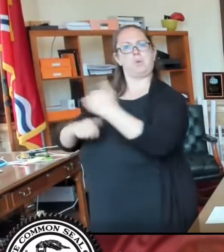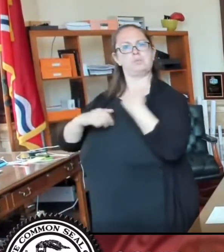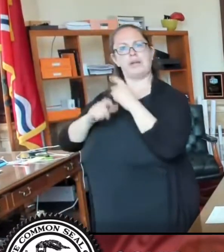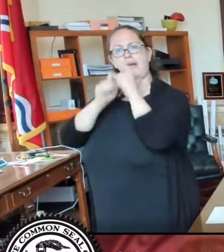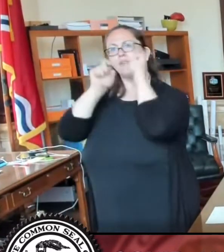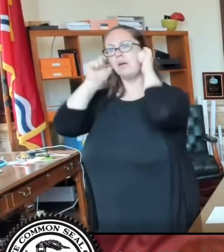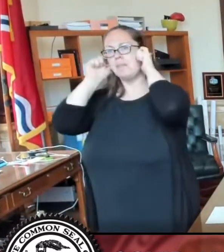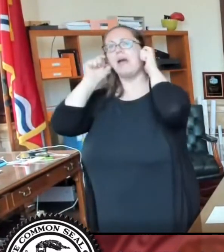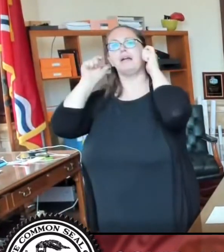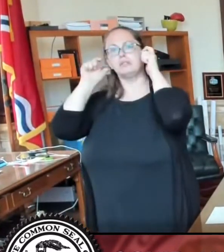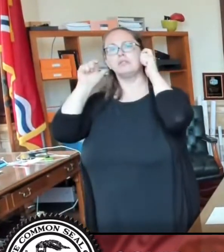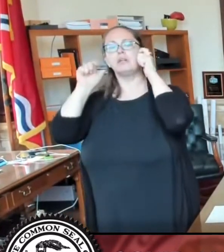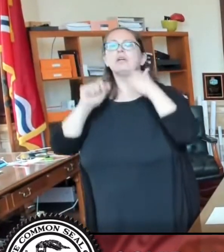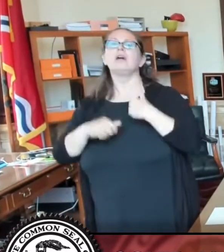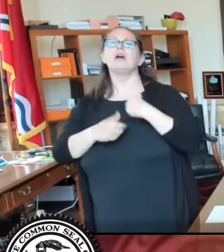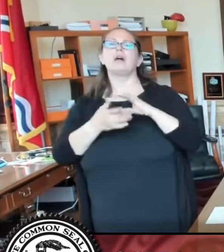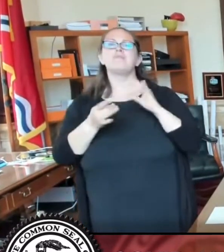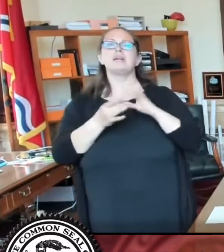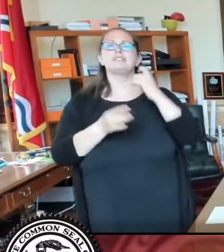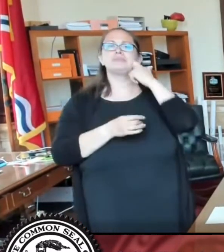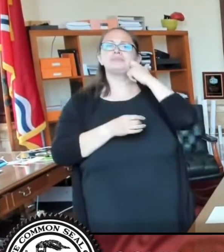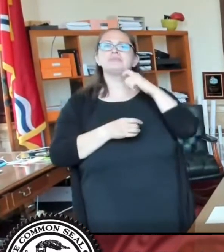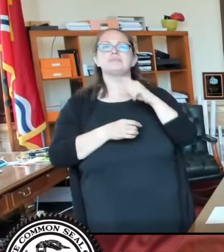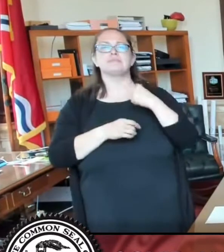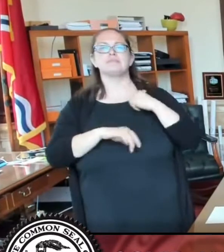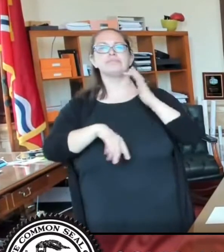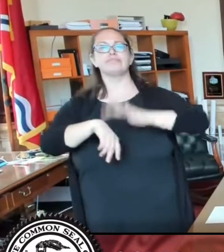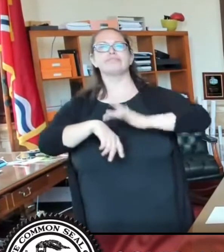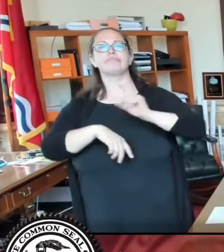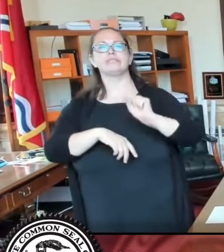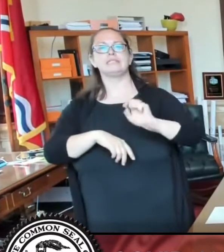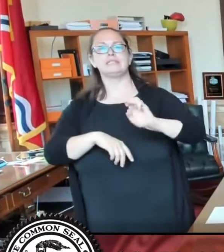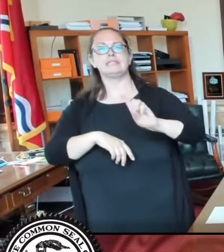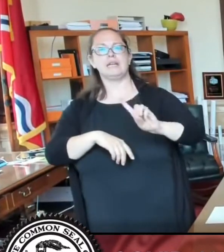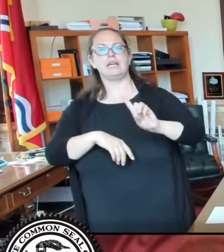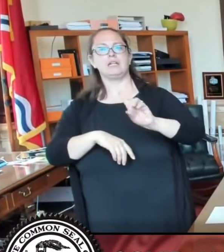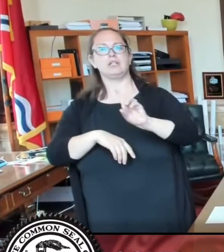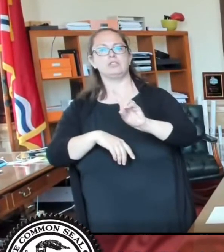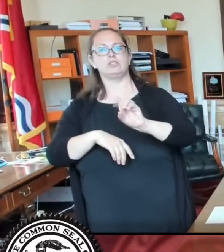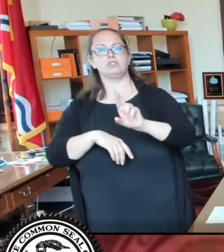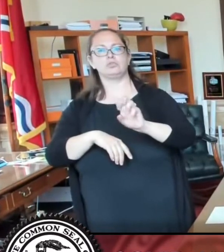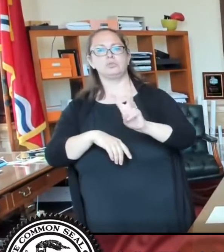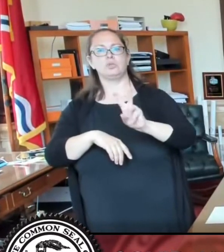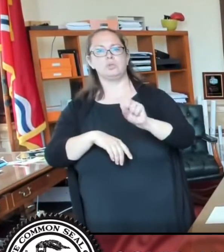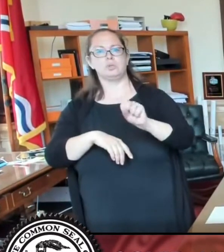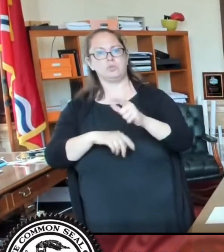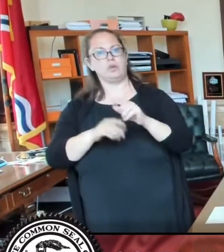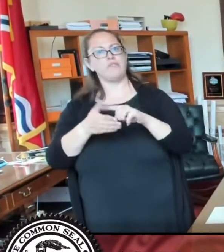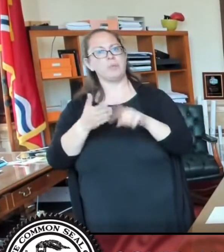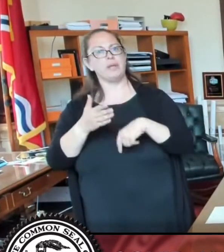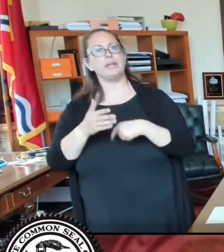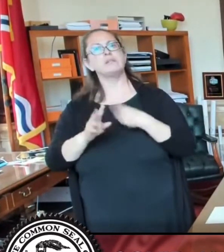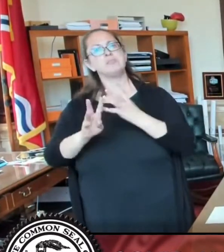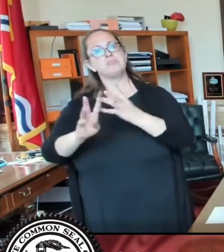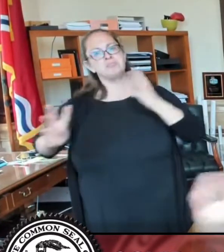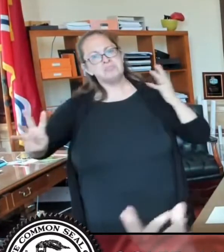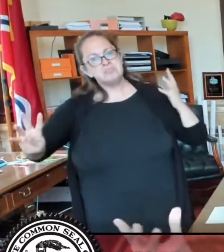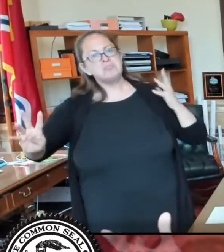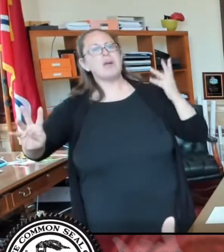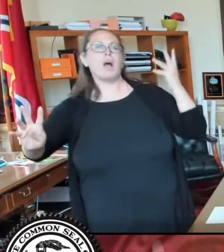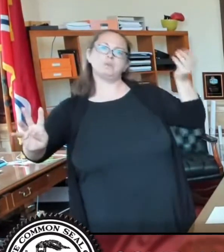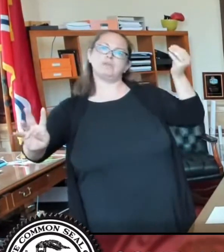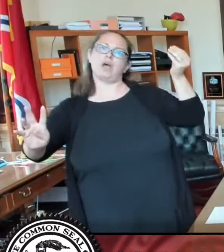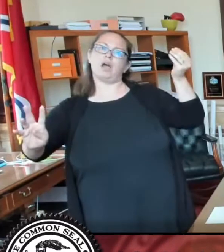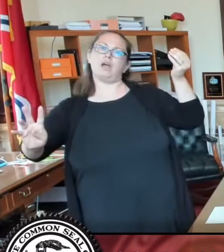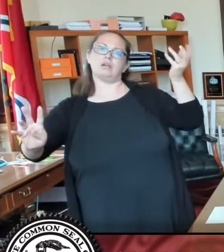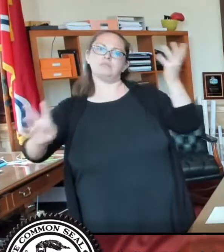this the other day. I was at Ted Drew's over the weekend, and in line, people were outside in line and